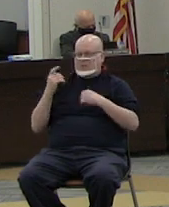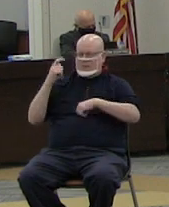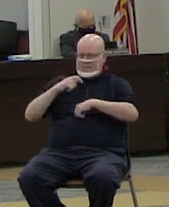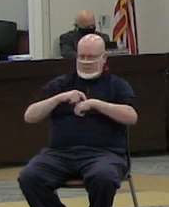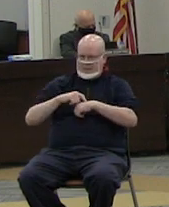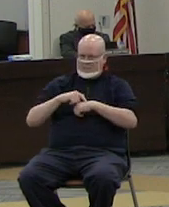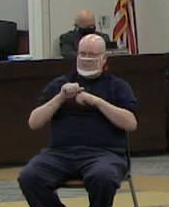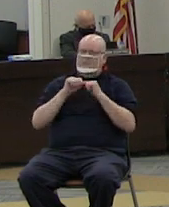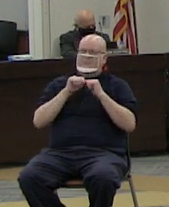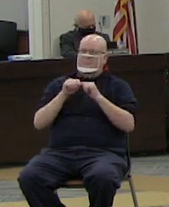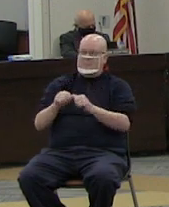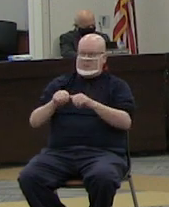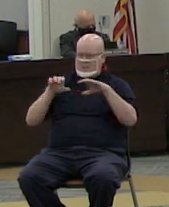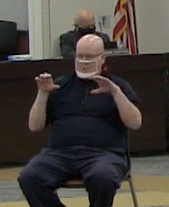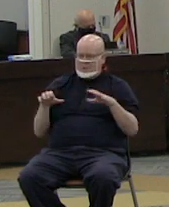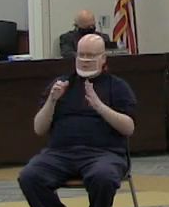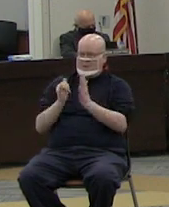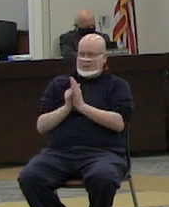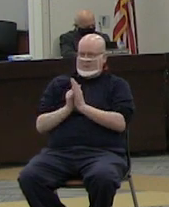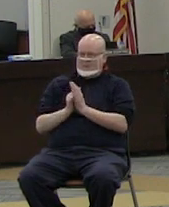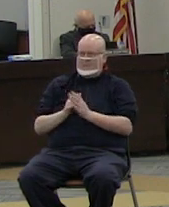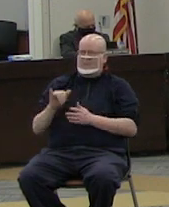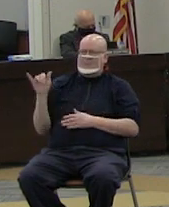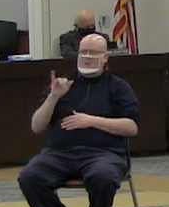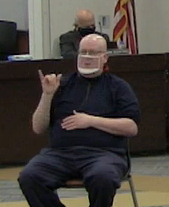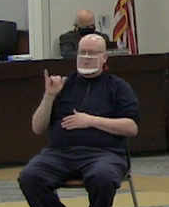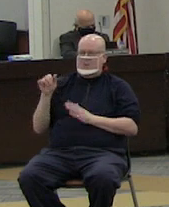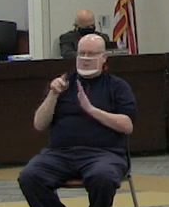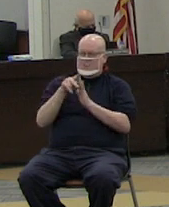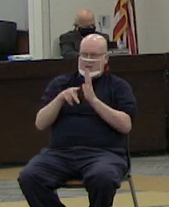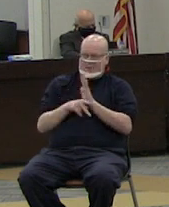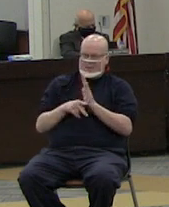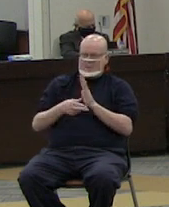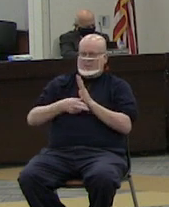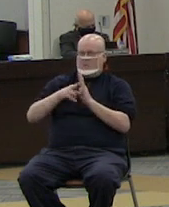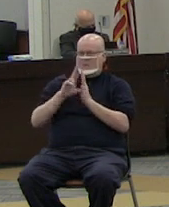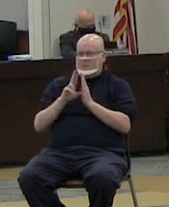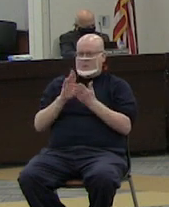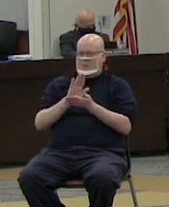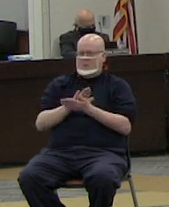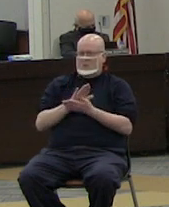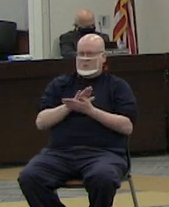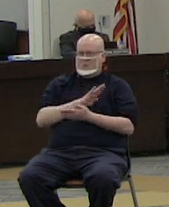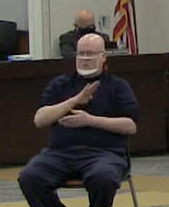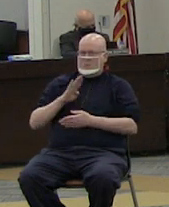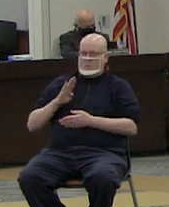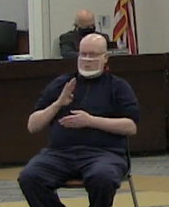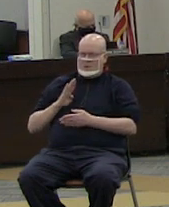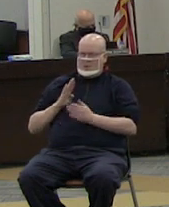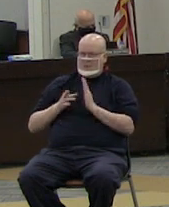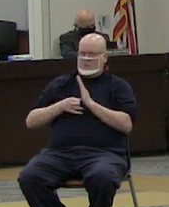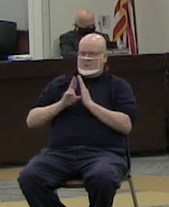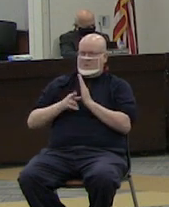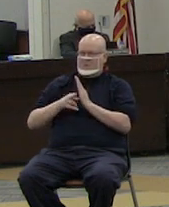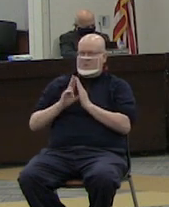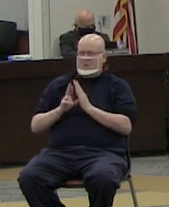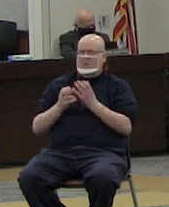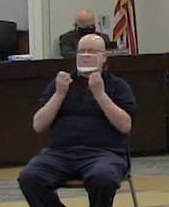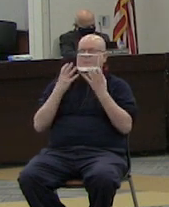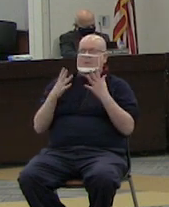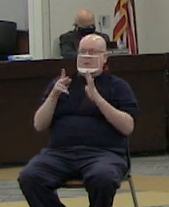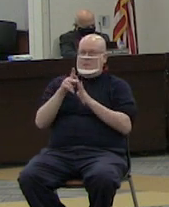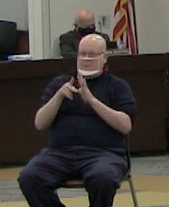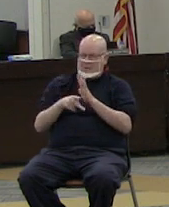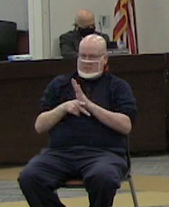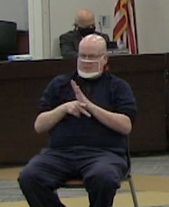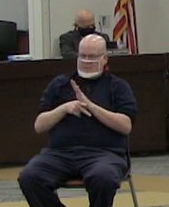that. We're also continuing policy review. The school board is reviewing multiple policies that